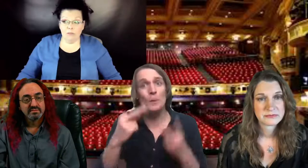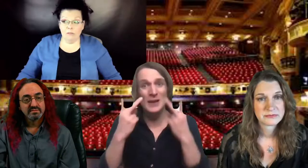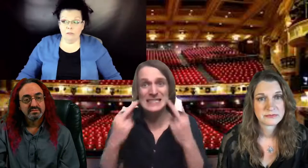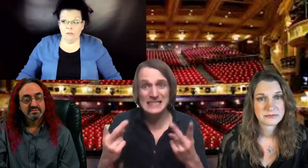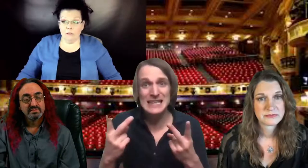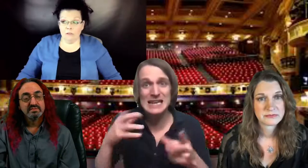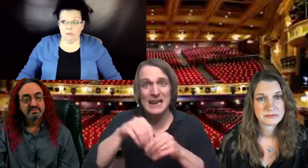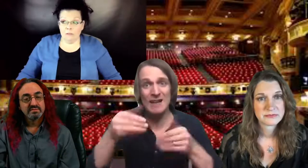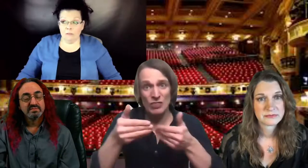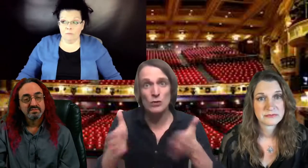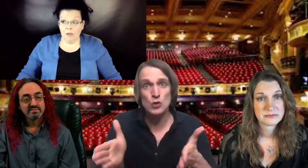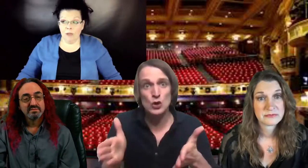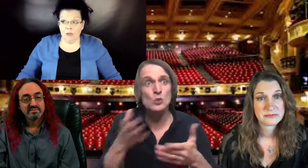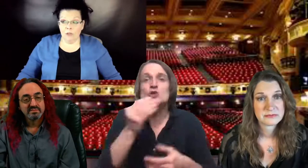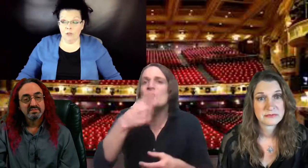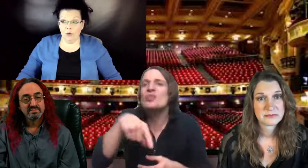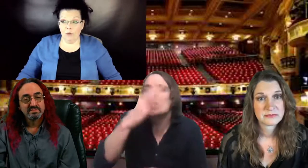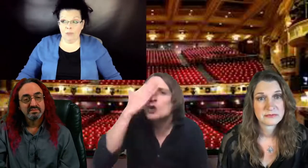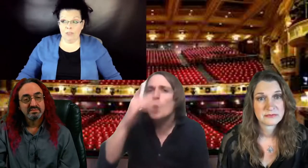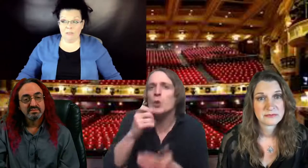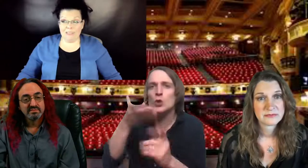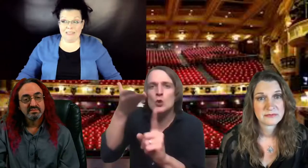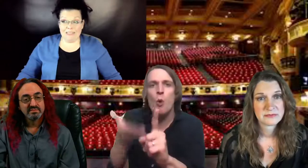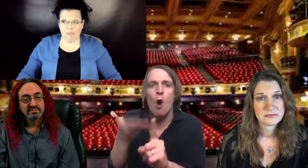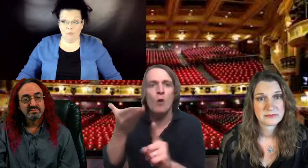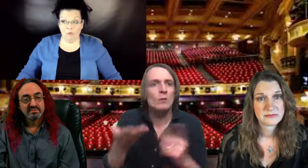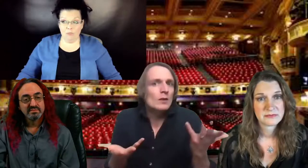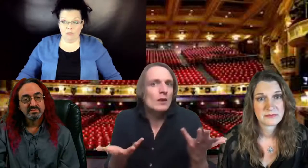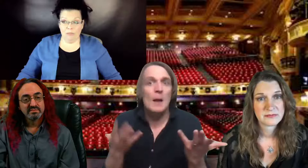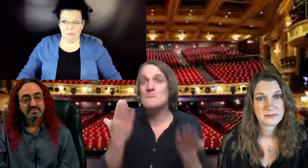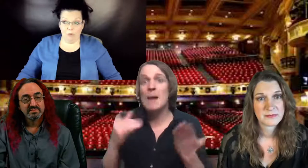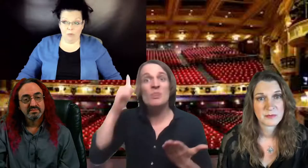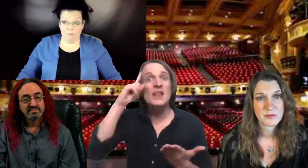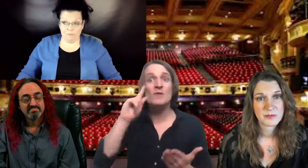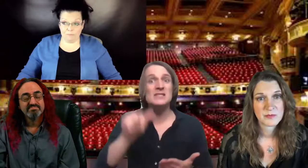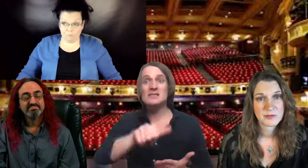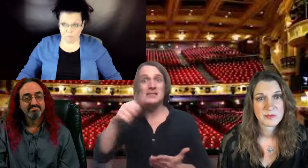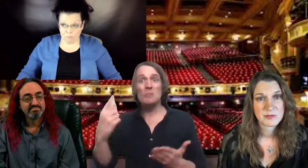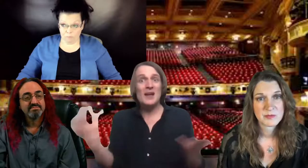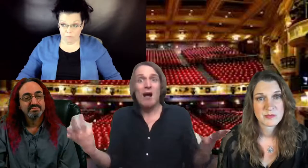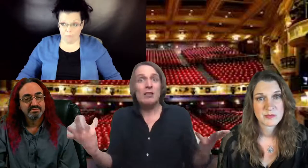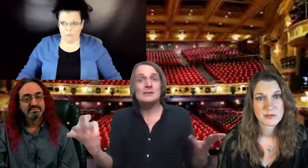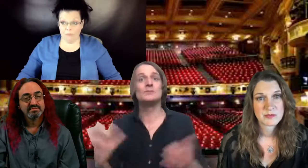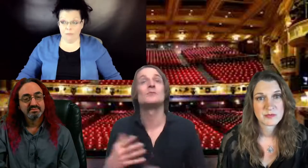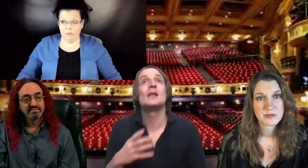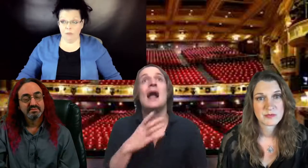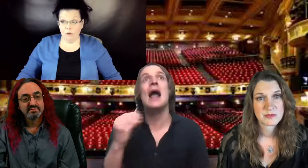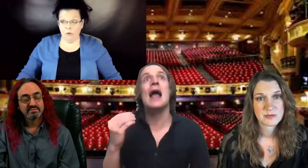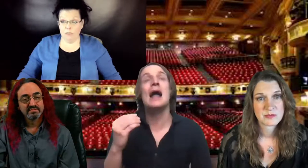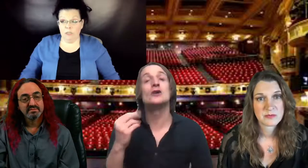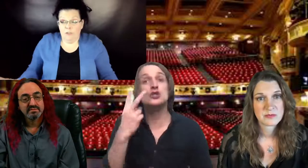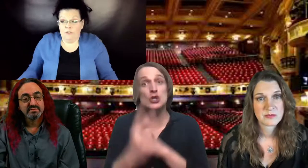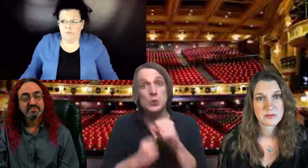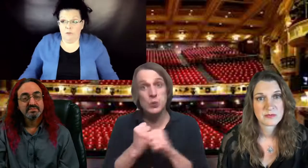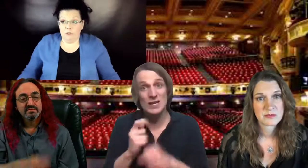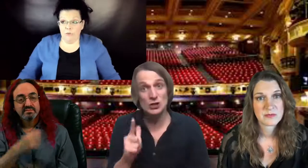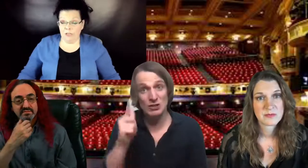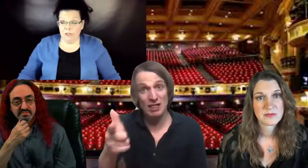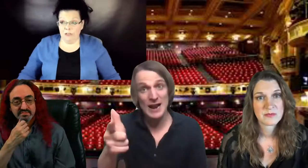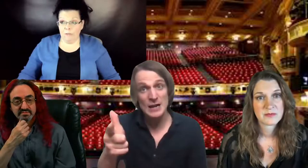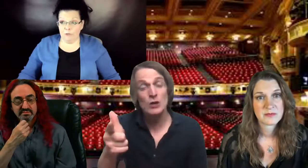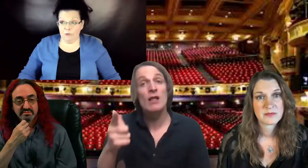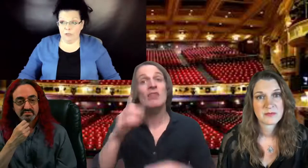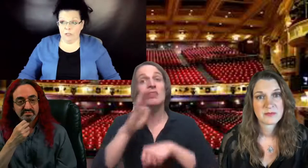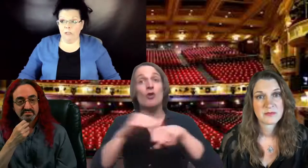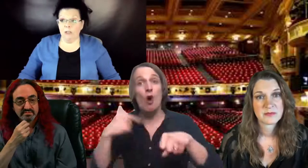okay with me. But, you know, I wanted to be seen in the room was the main point. Maybe, you know, another deaf person would